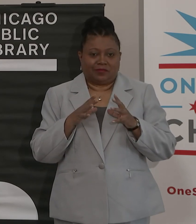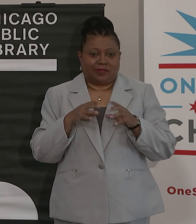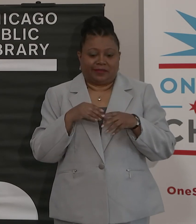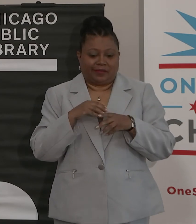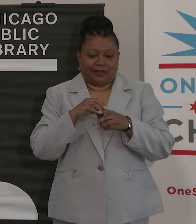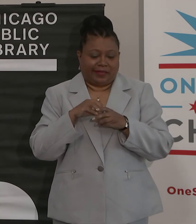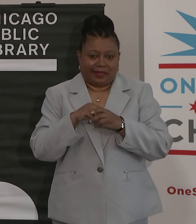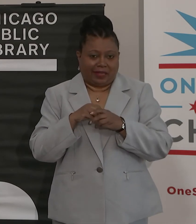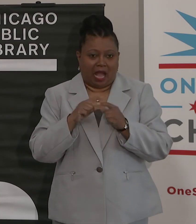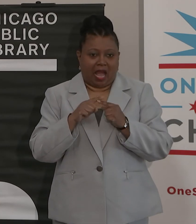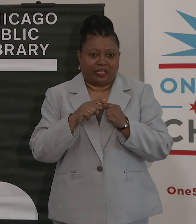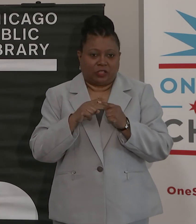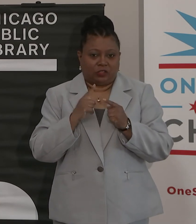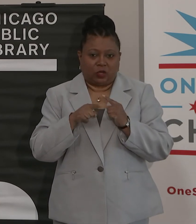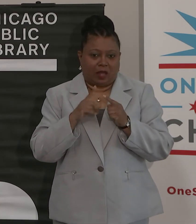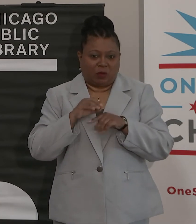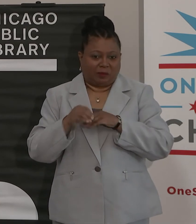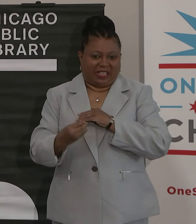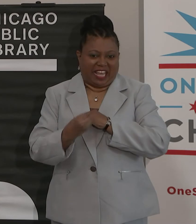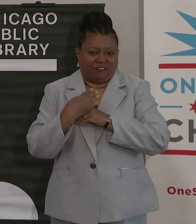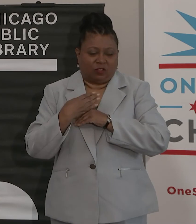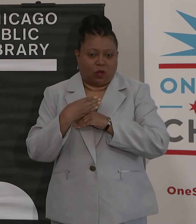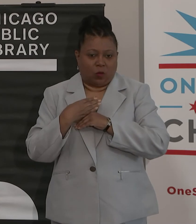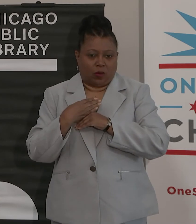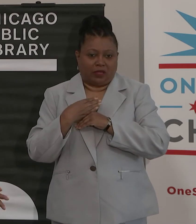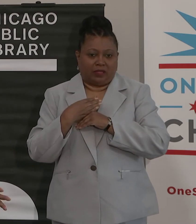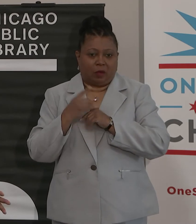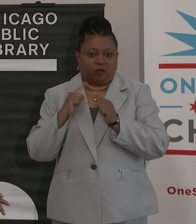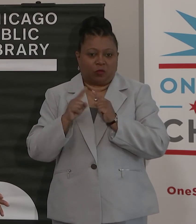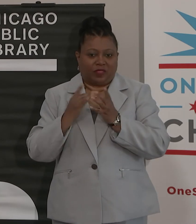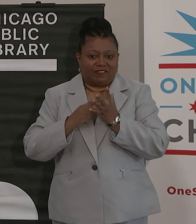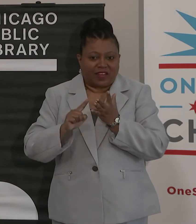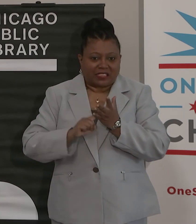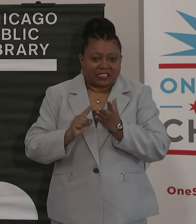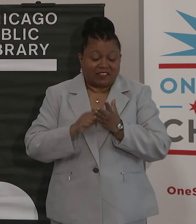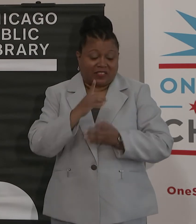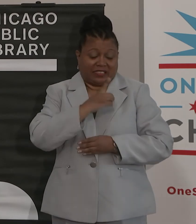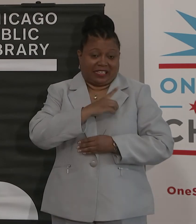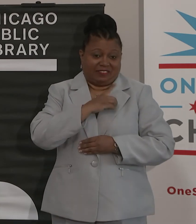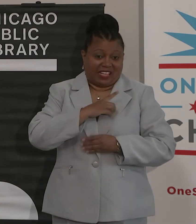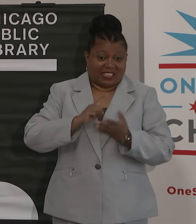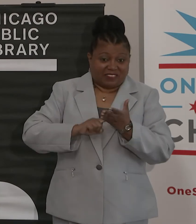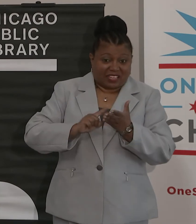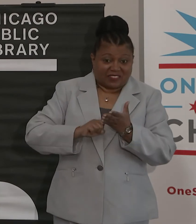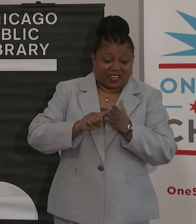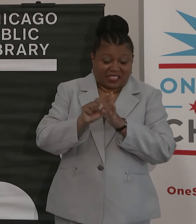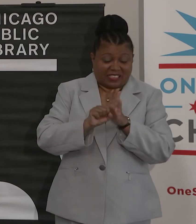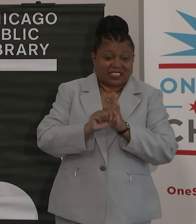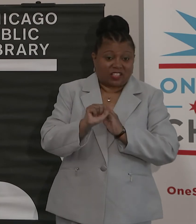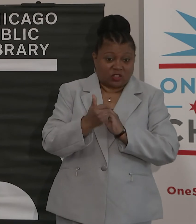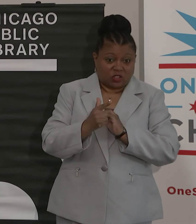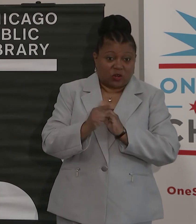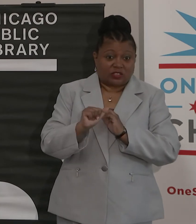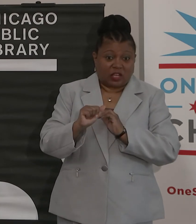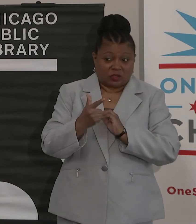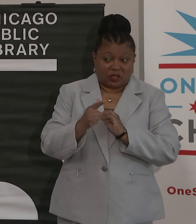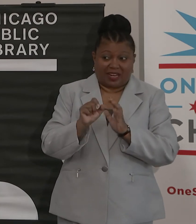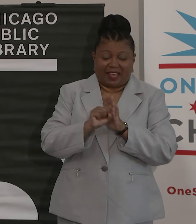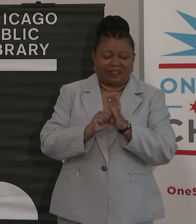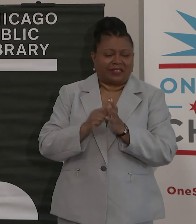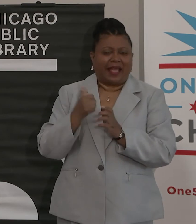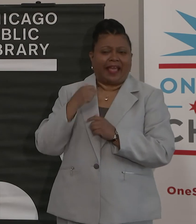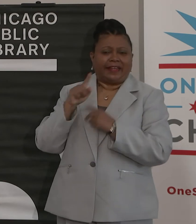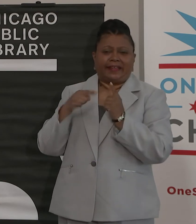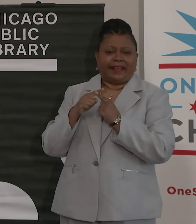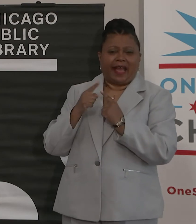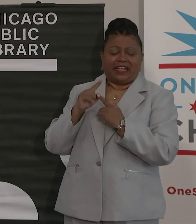or unduly influence COPA investigation, the detective investigation, and the state's attorney investigation. Is there any